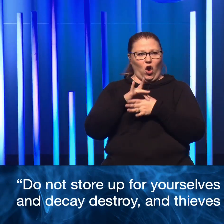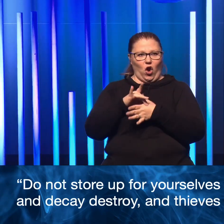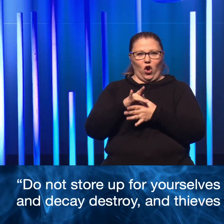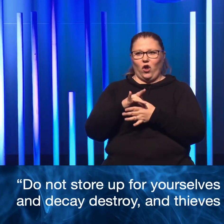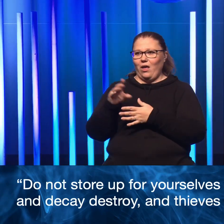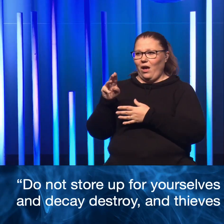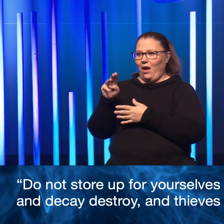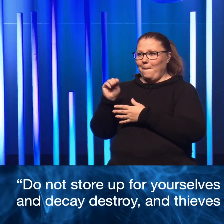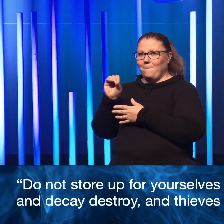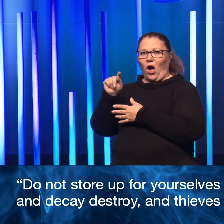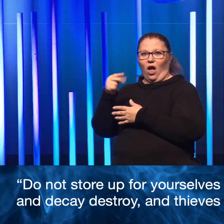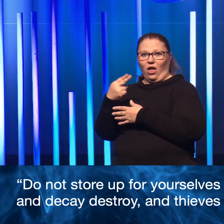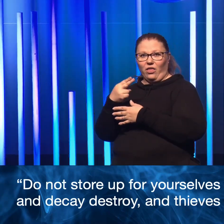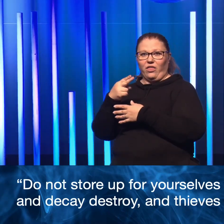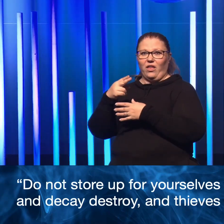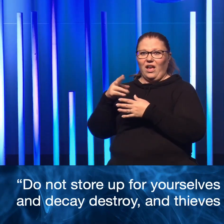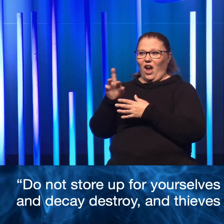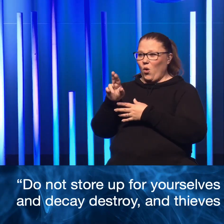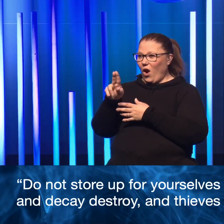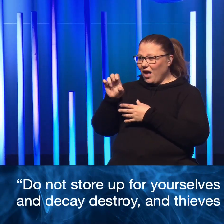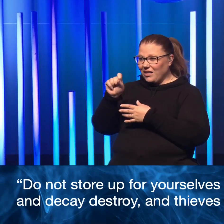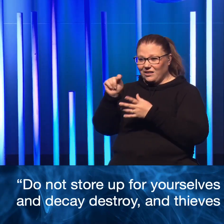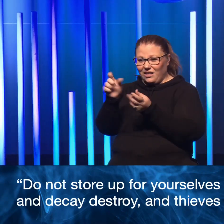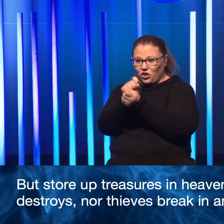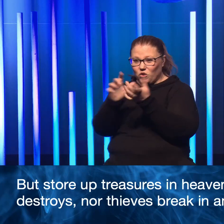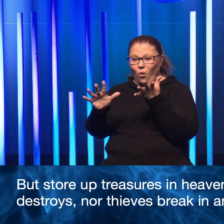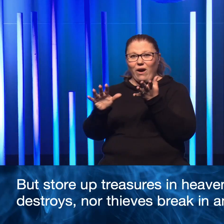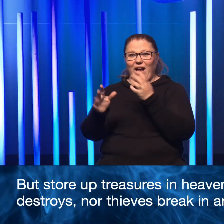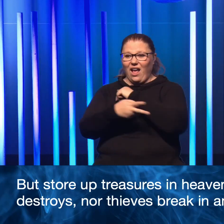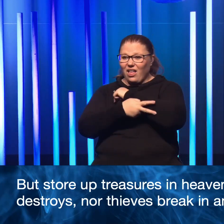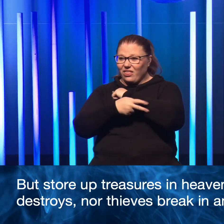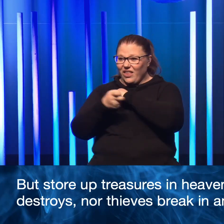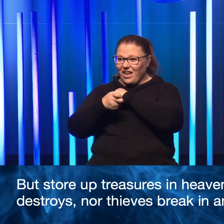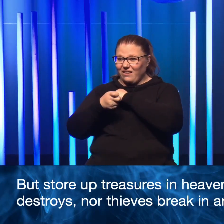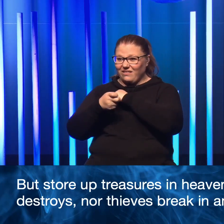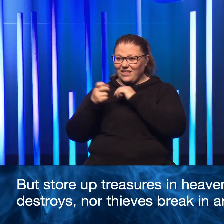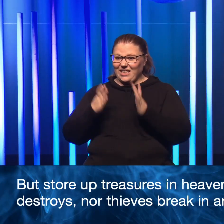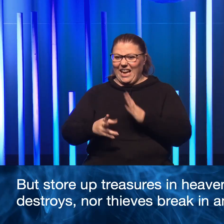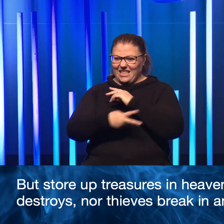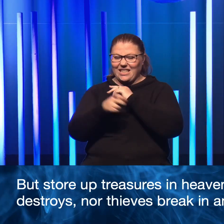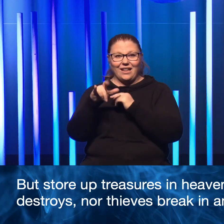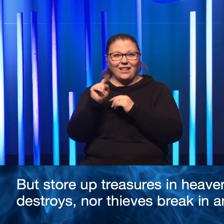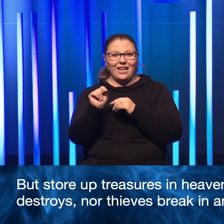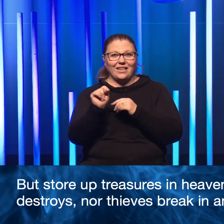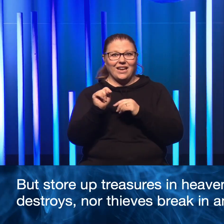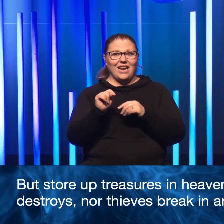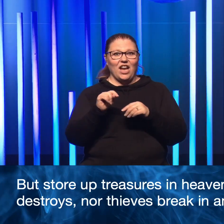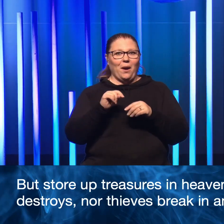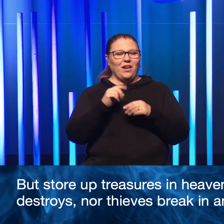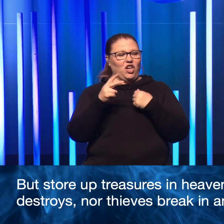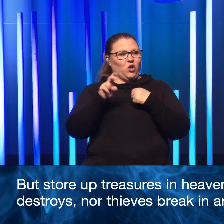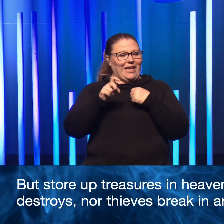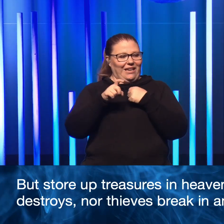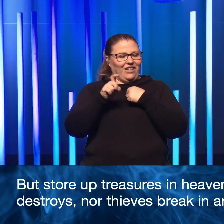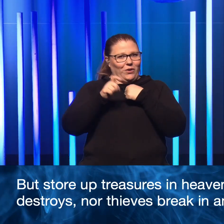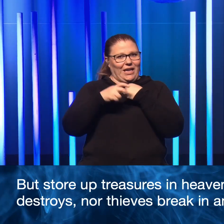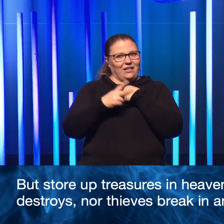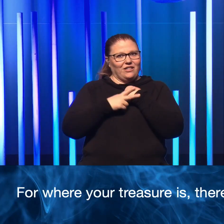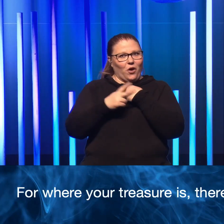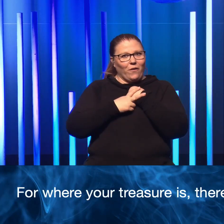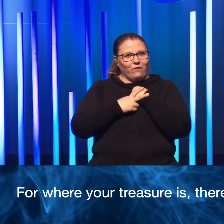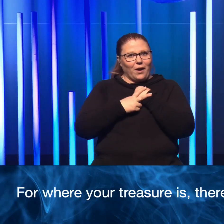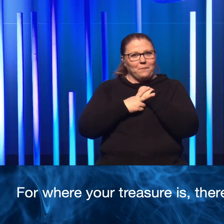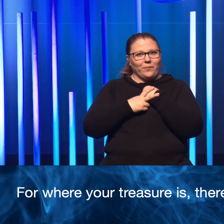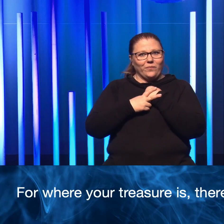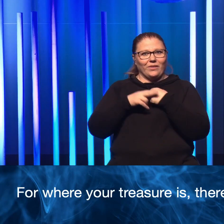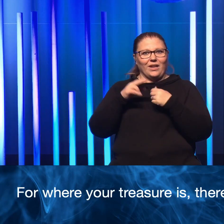rust destroy and decay, and where thieves break in and steal. No, store up for yourselves treasures in heaven, where neither moth nor decay destroys, nor thieves break in and steal. For